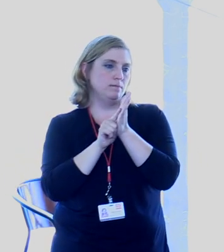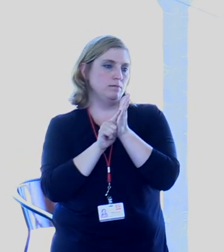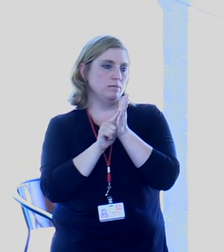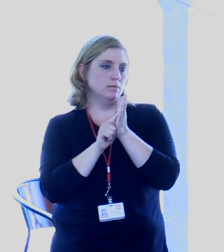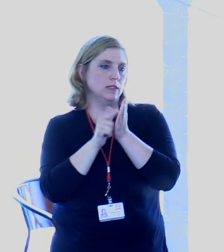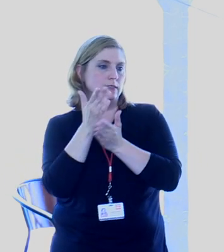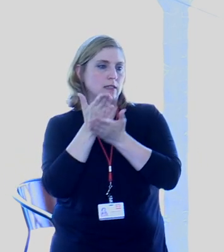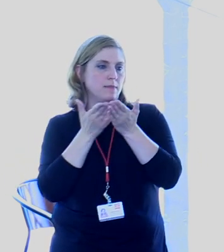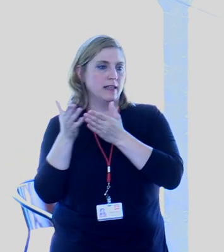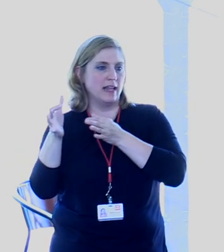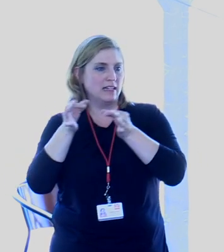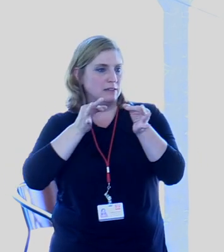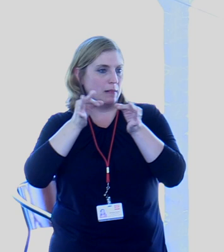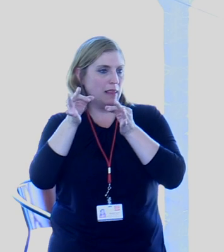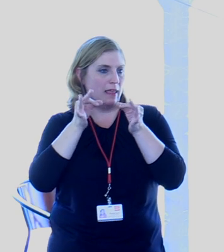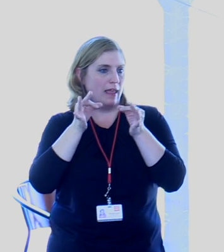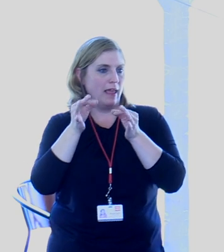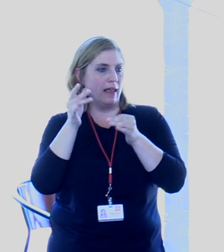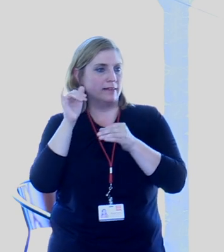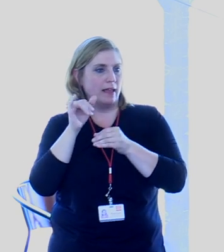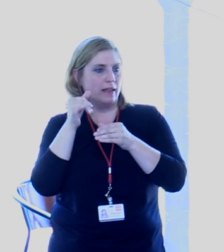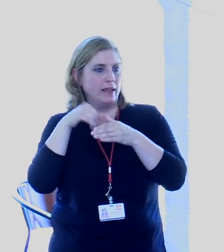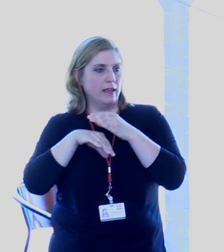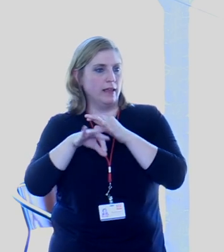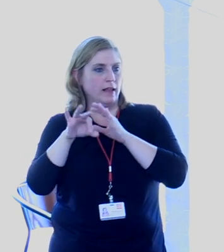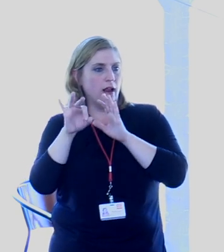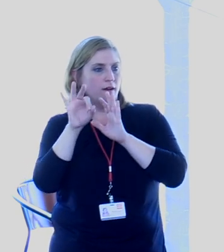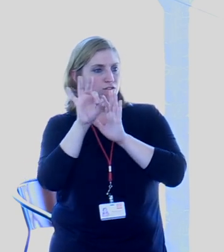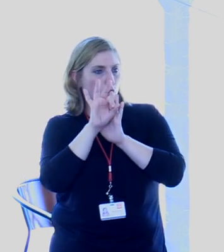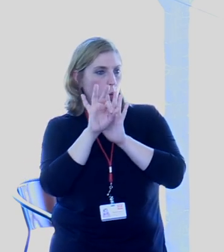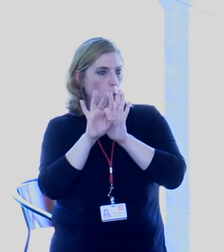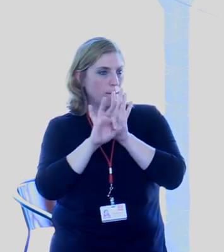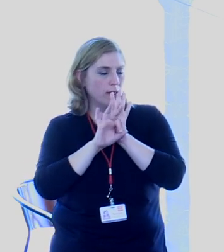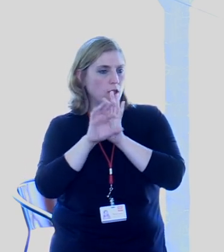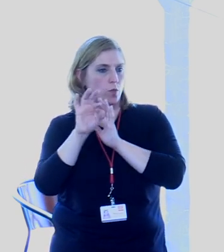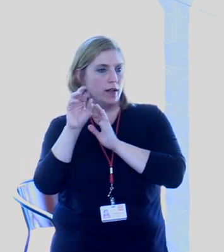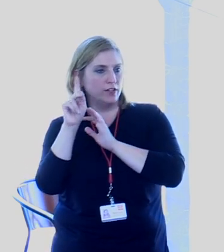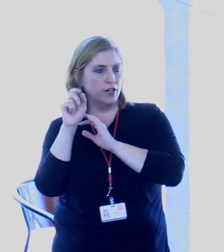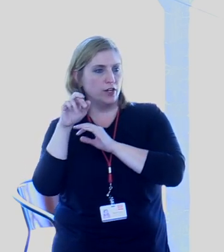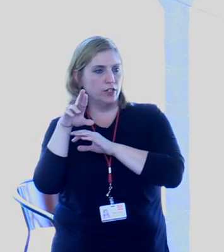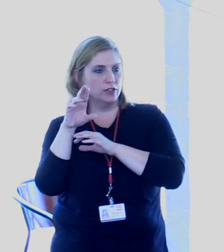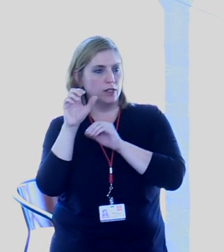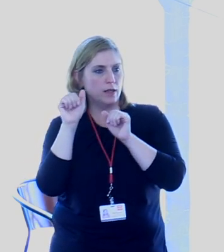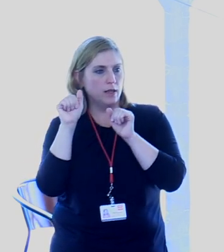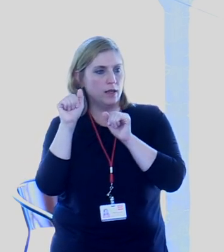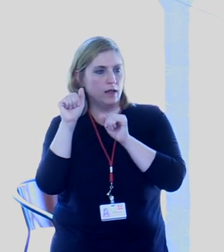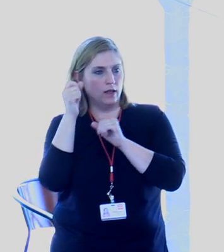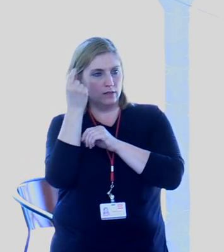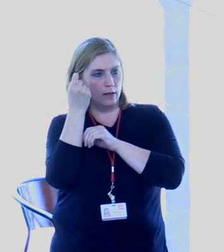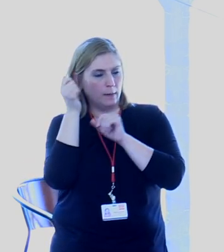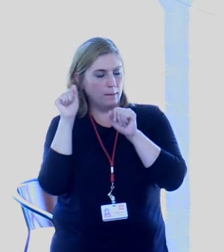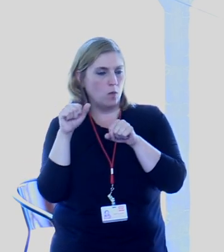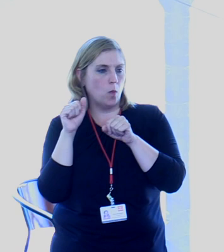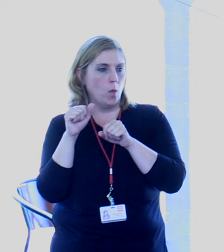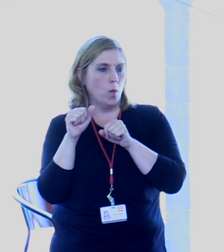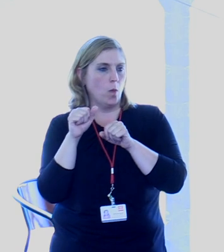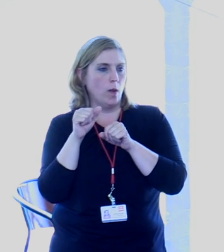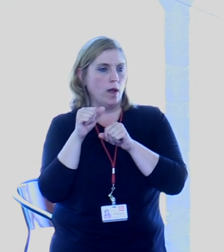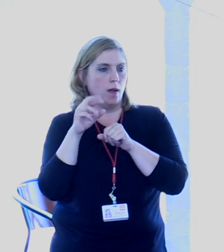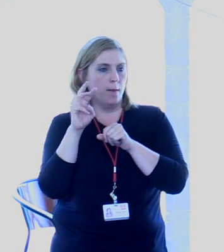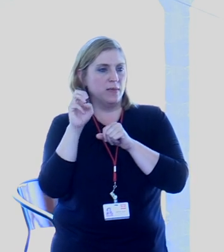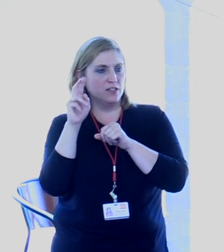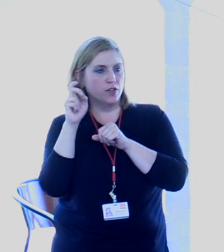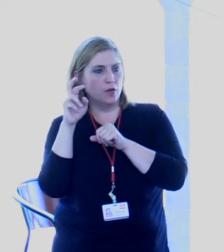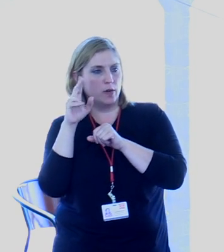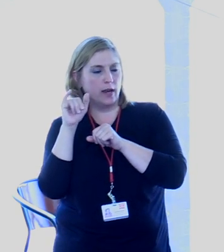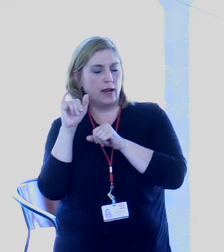that explains, that in a formula renders intelligible the mysteries that we see around us.